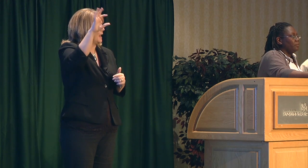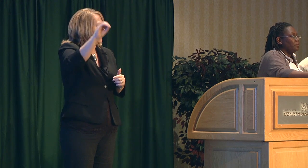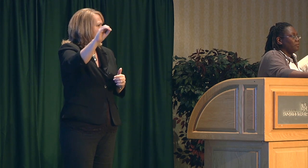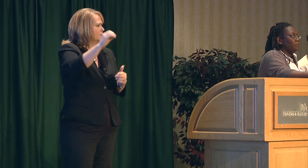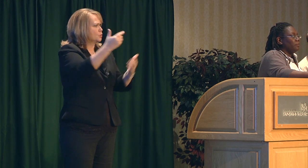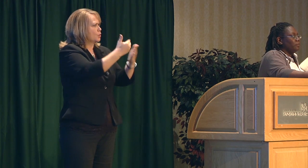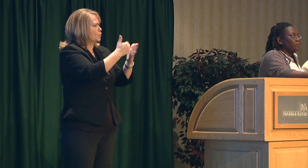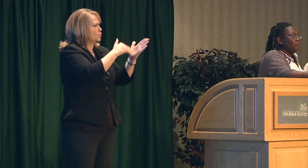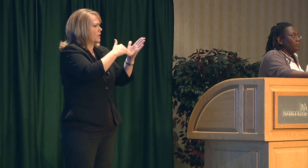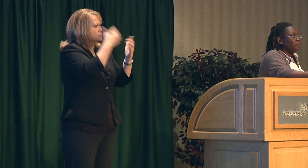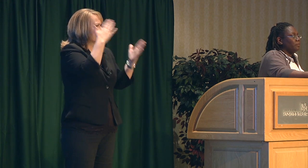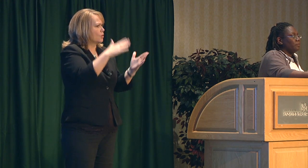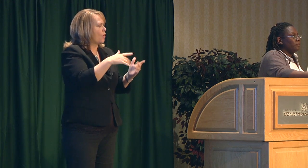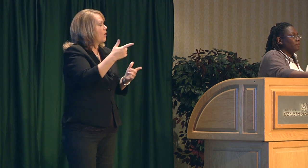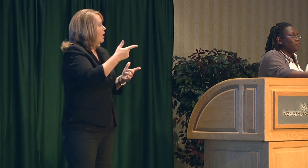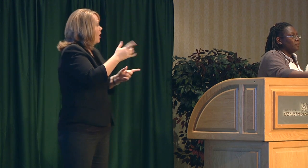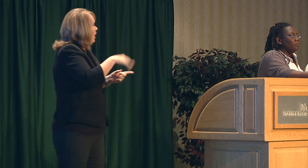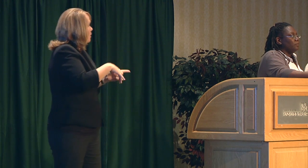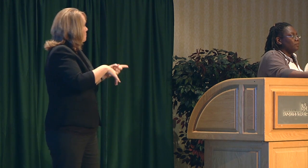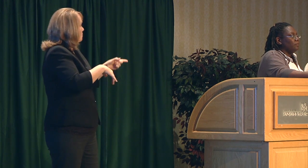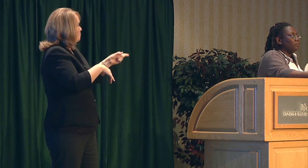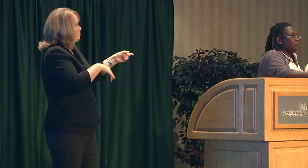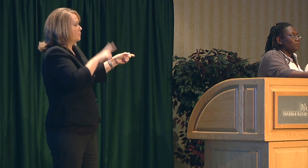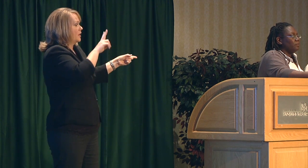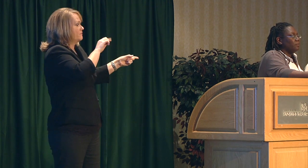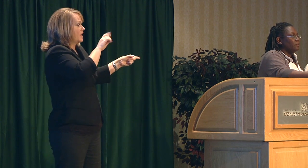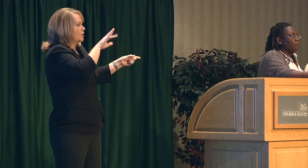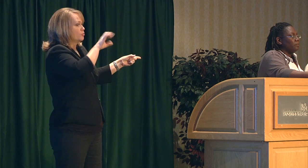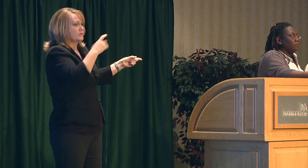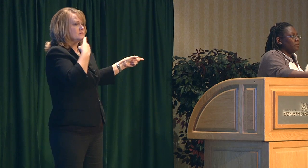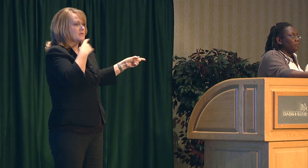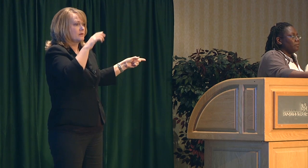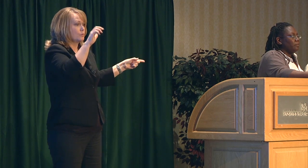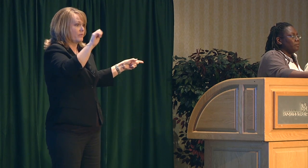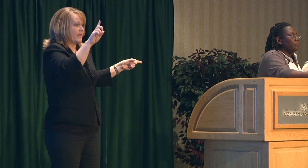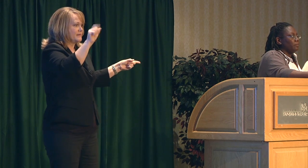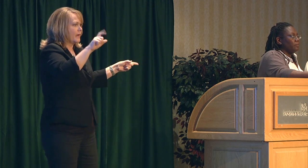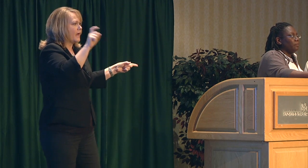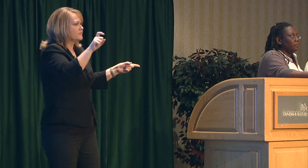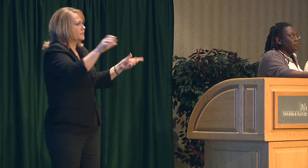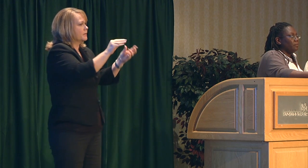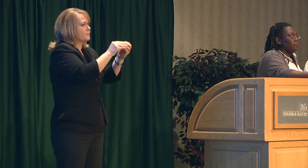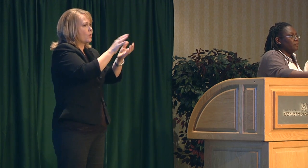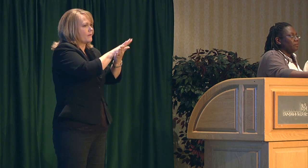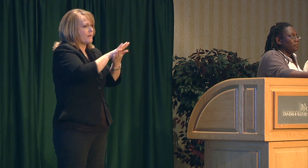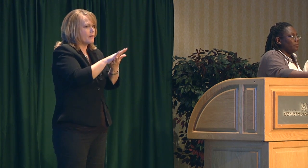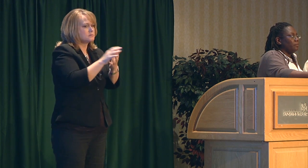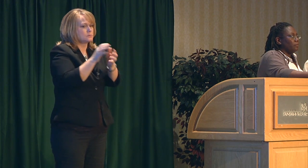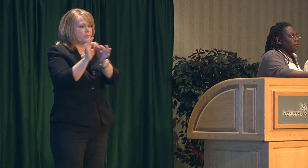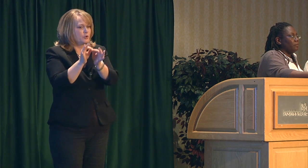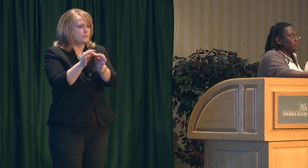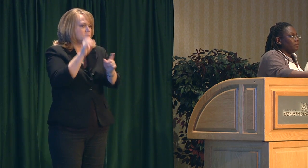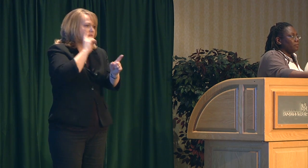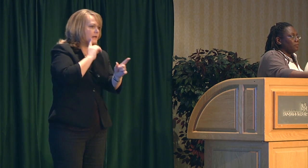saying, John, the ADA, we have to start playing nicer with interpreters and deaf people and